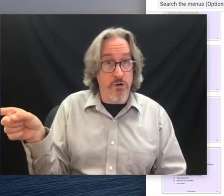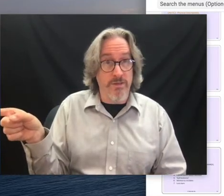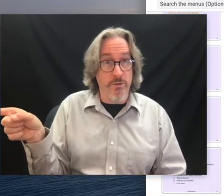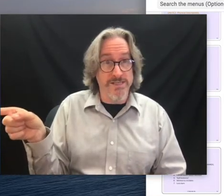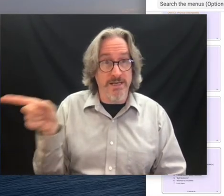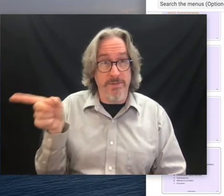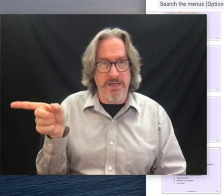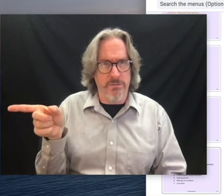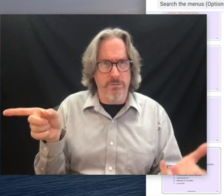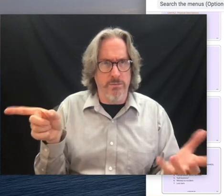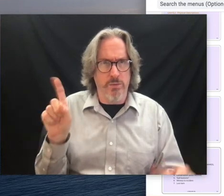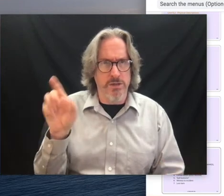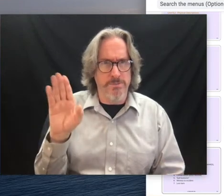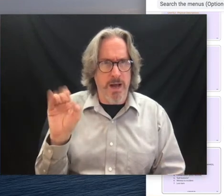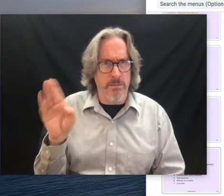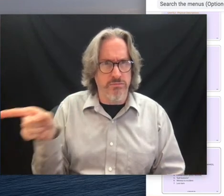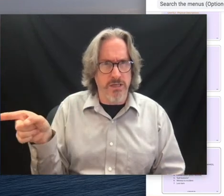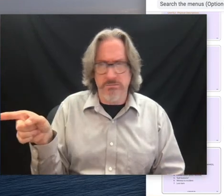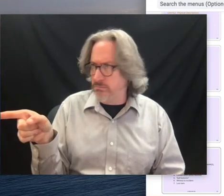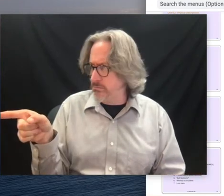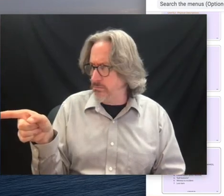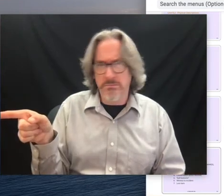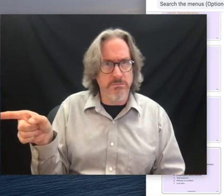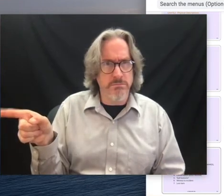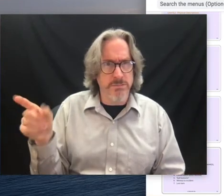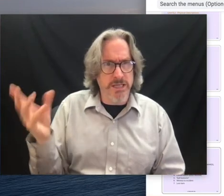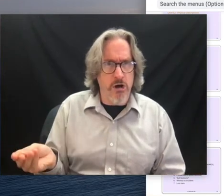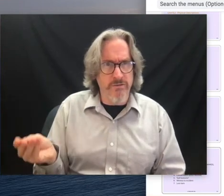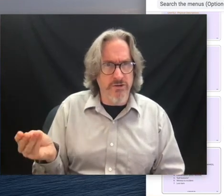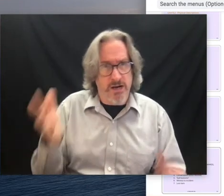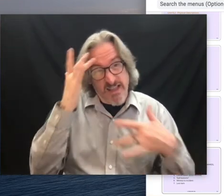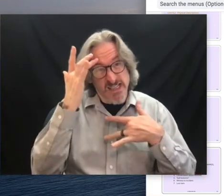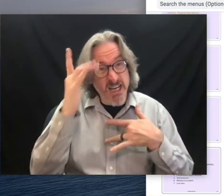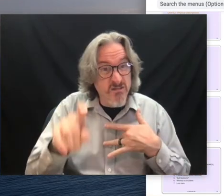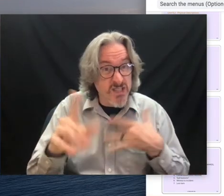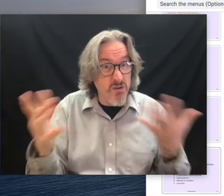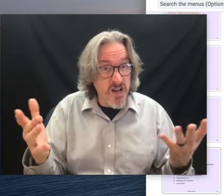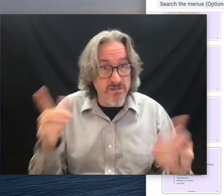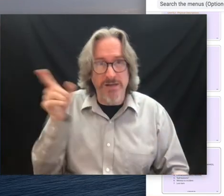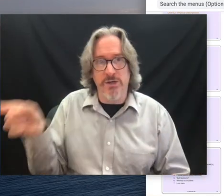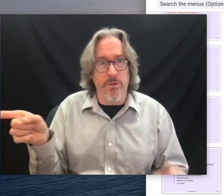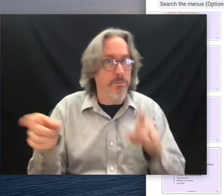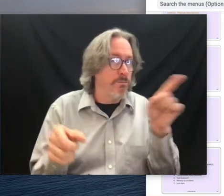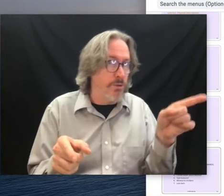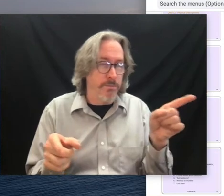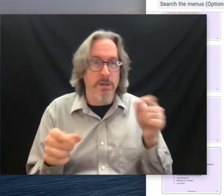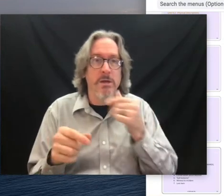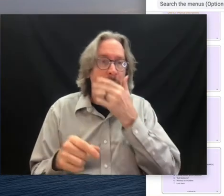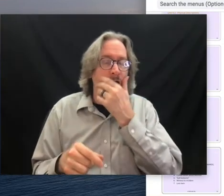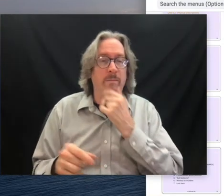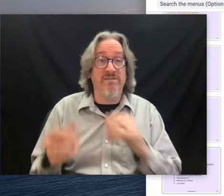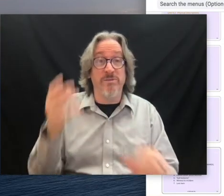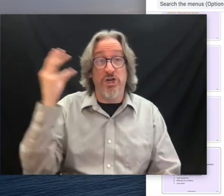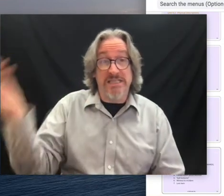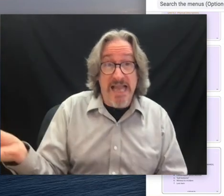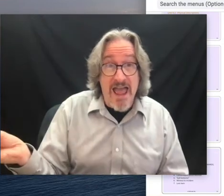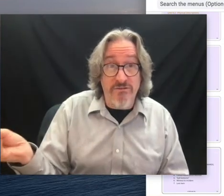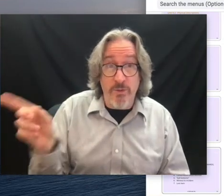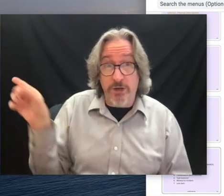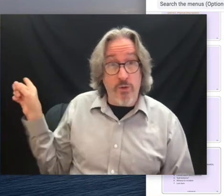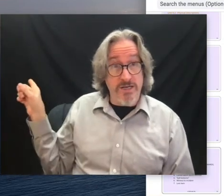they normally would sit and be like, where's Bob, right? Are they gone for are they sick? What's going on? Right? So boom, boom. If someone